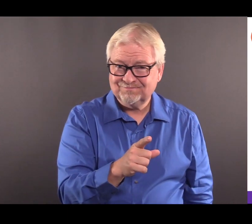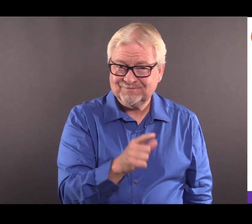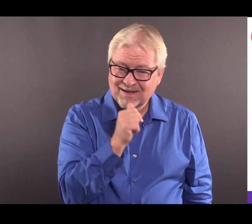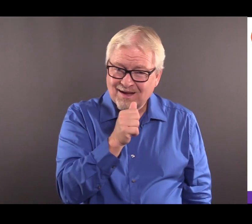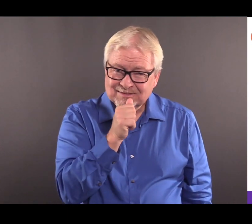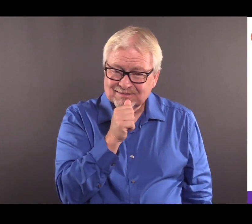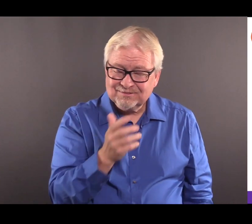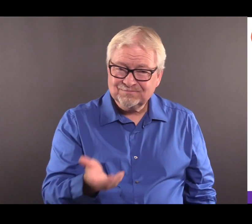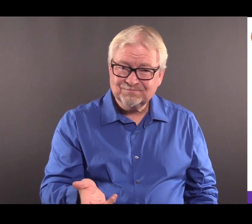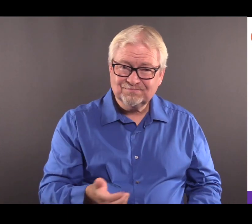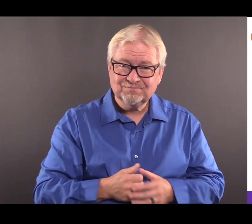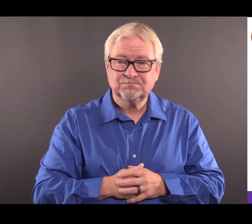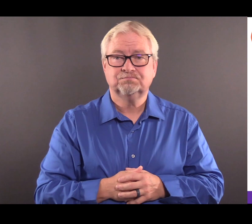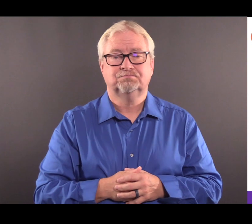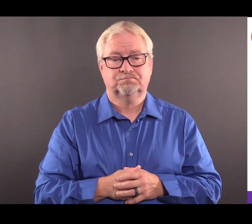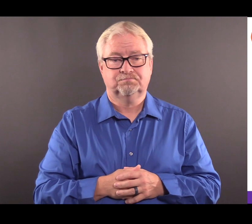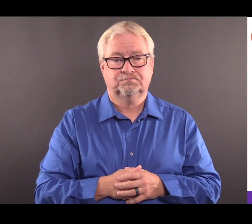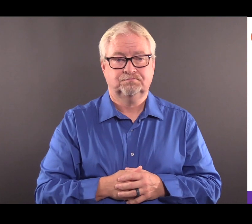not a confidential system.